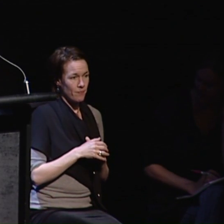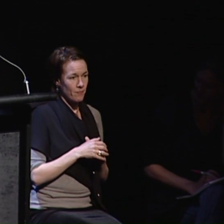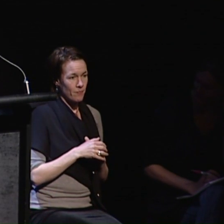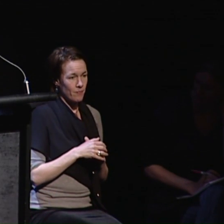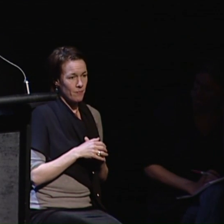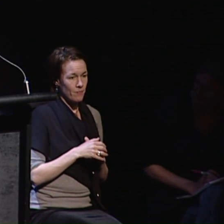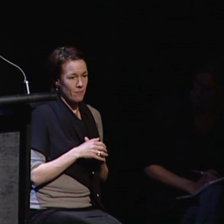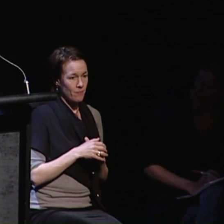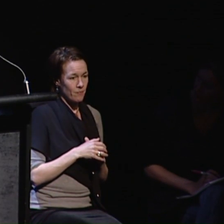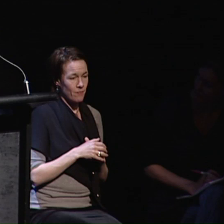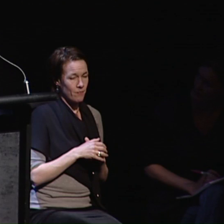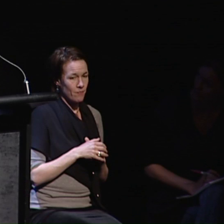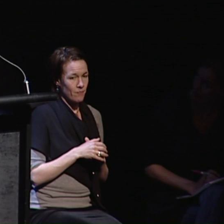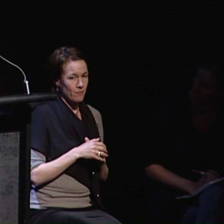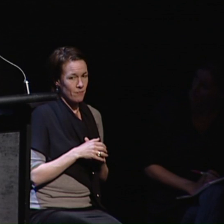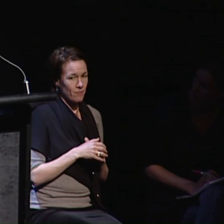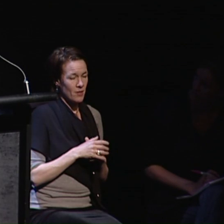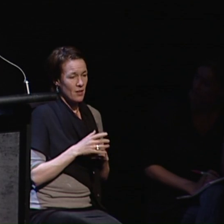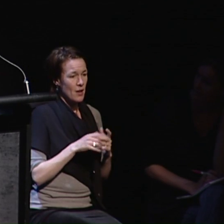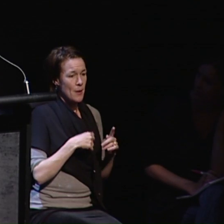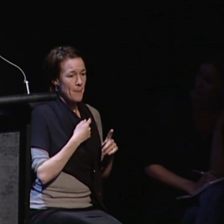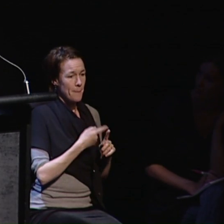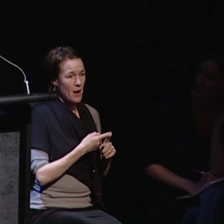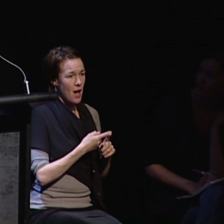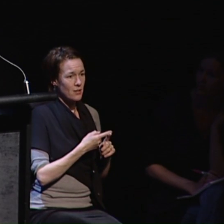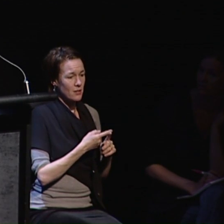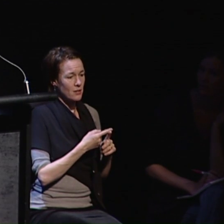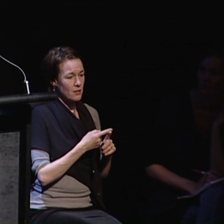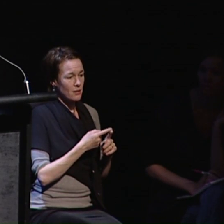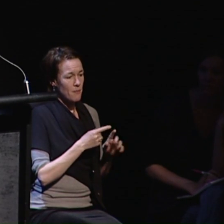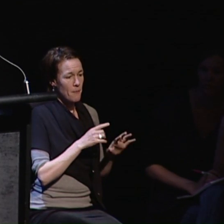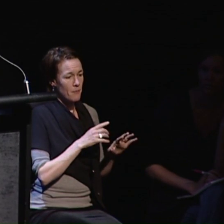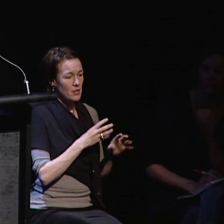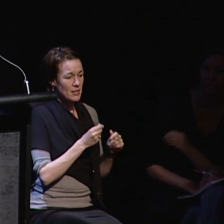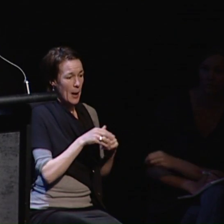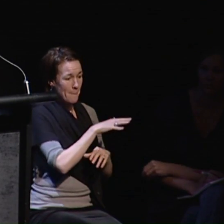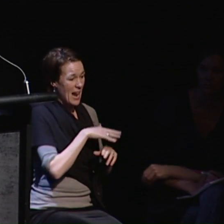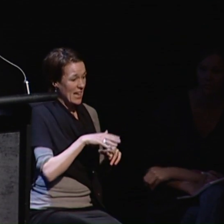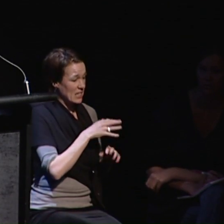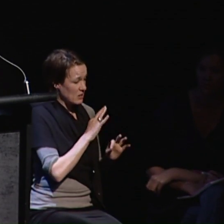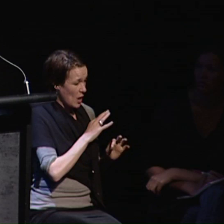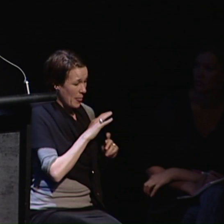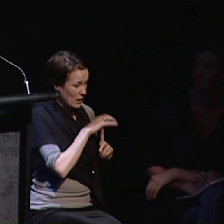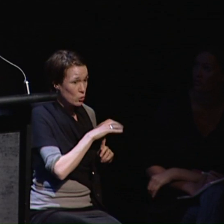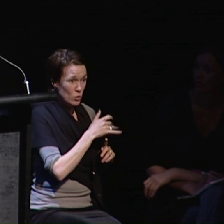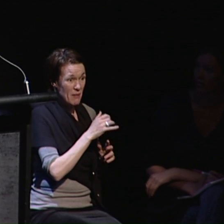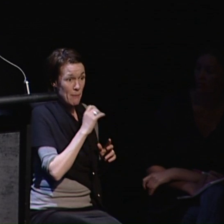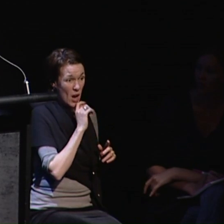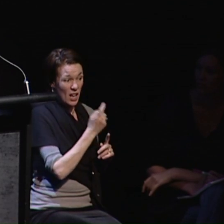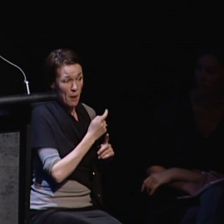new institutions will be built in places where they never existed before. I think that the attention of the